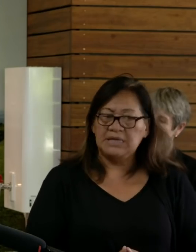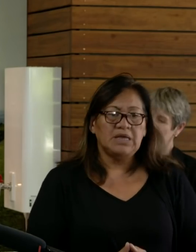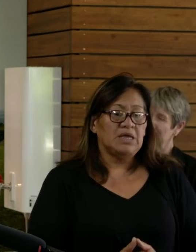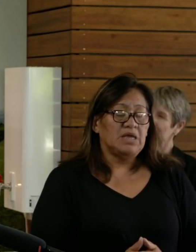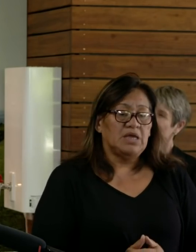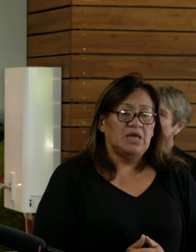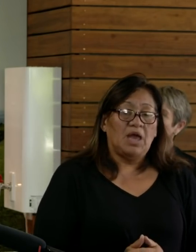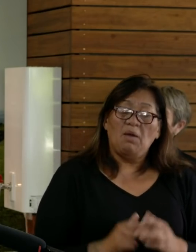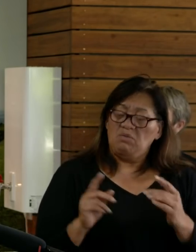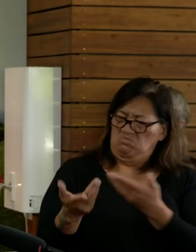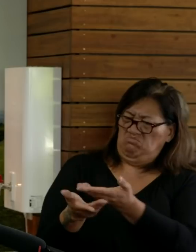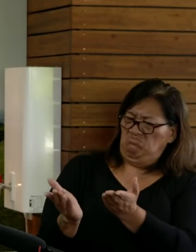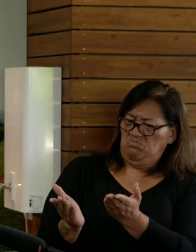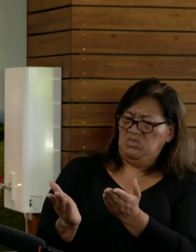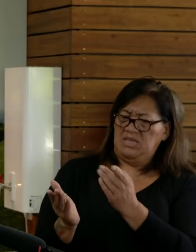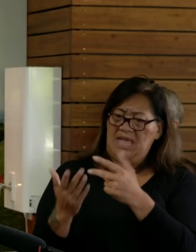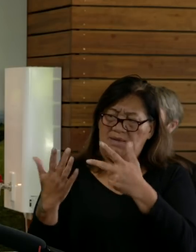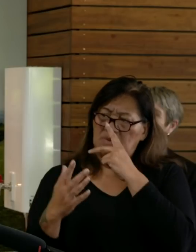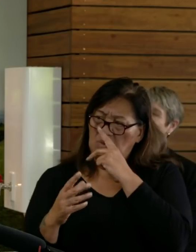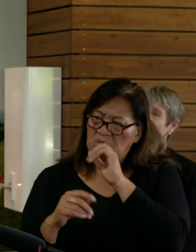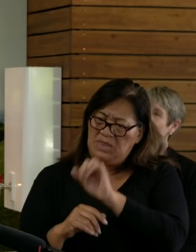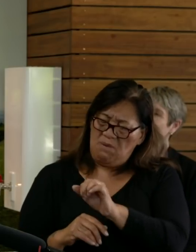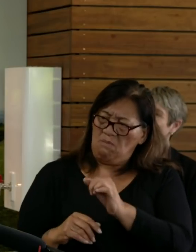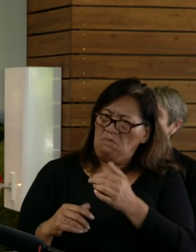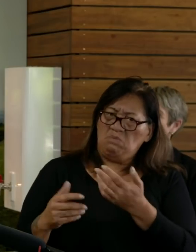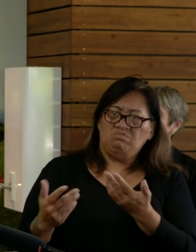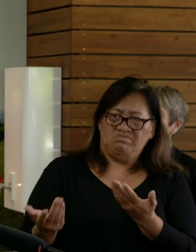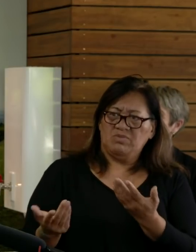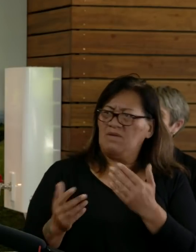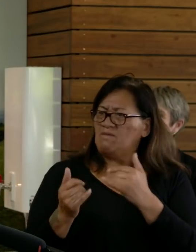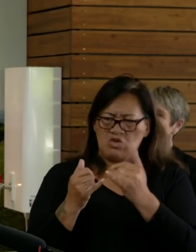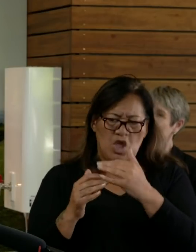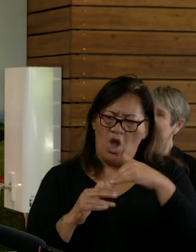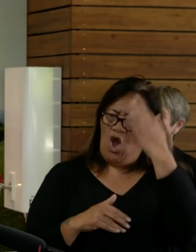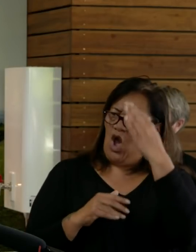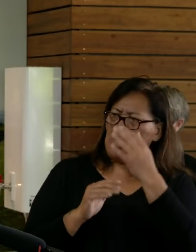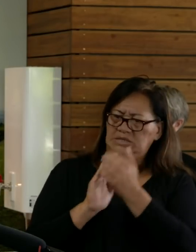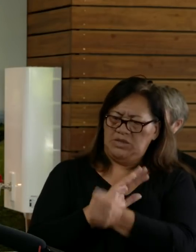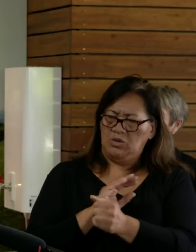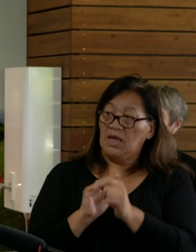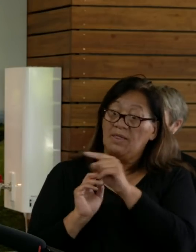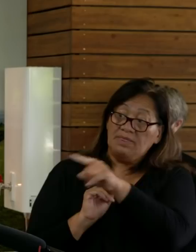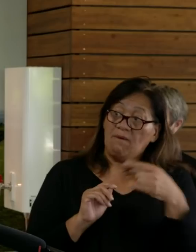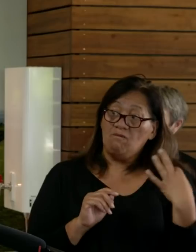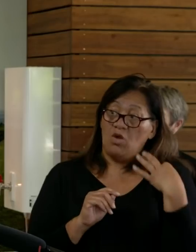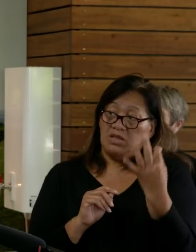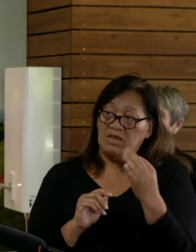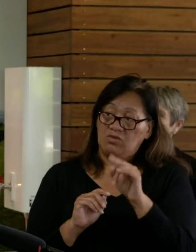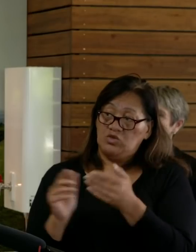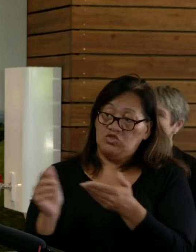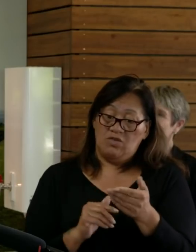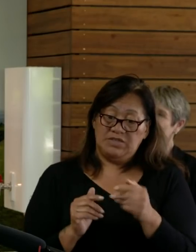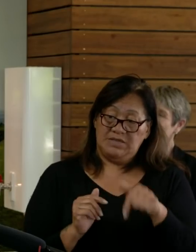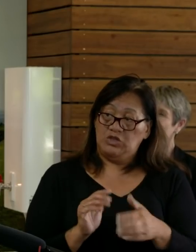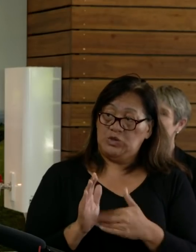as their temperament goes, these individuals are highly selected. Firstly, they volunteer for service in the New